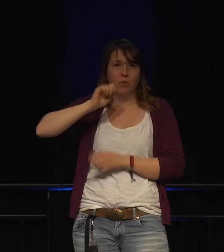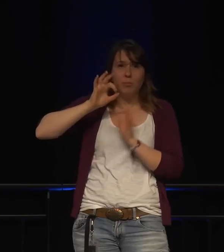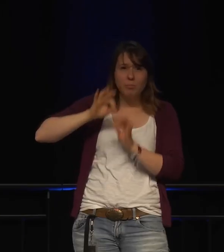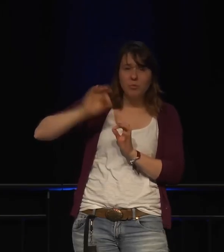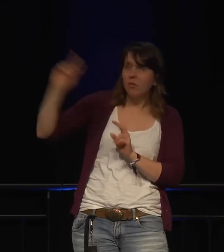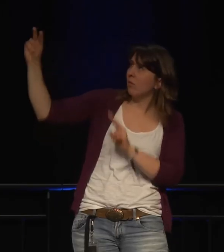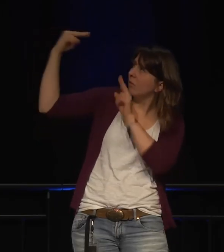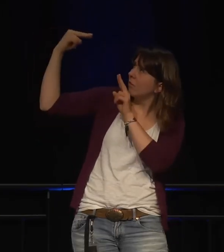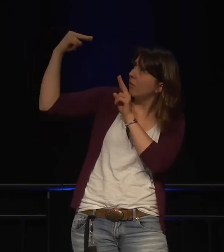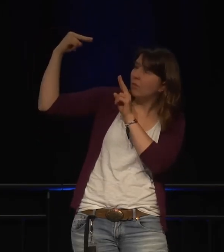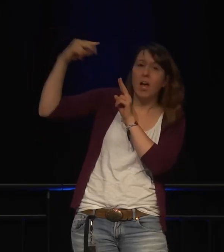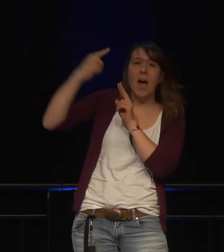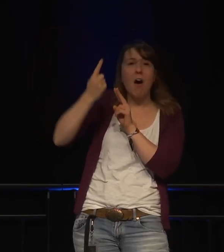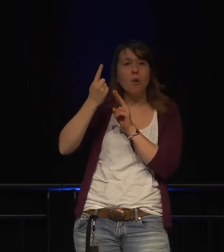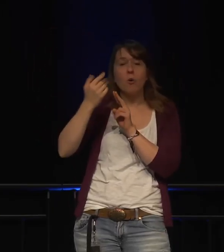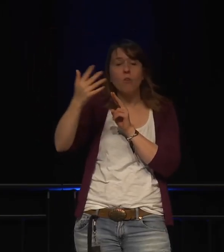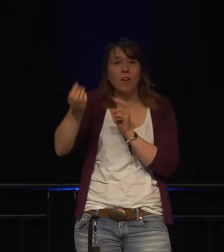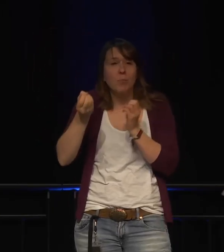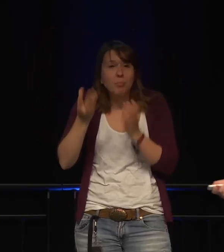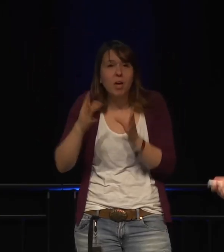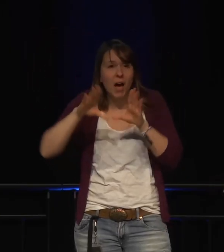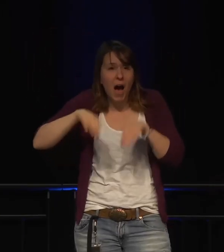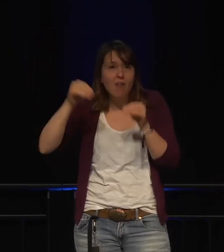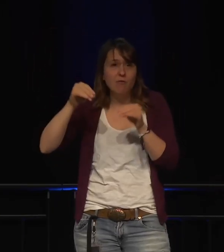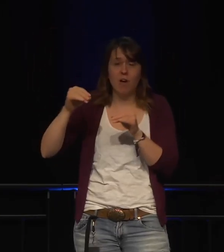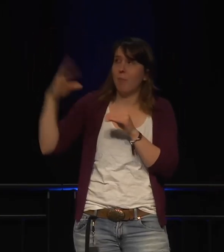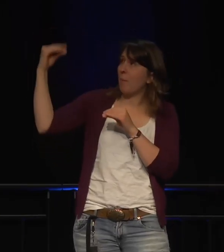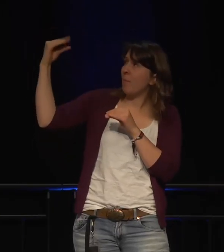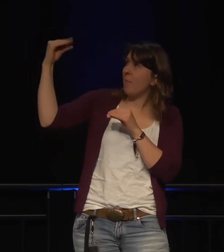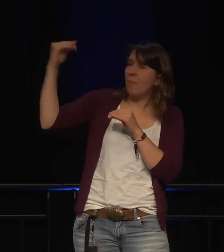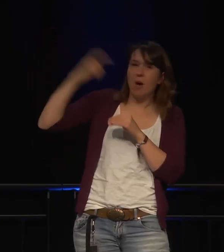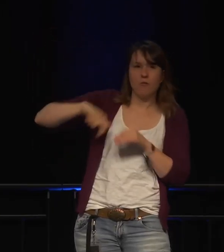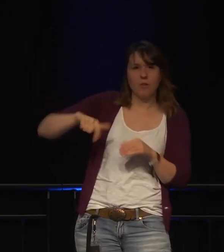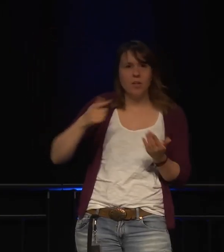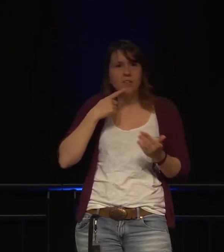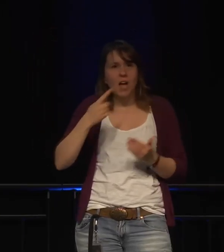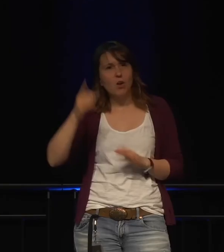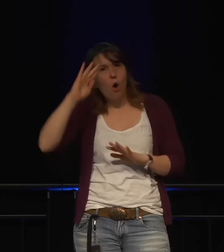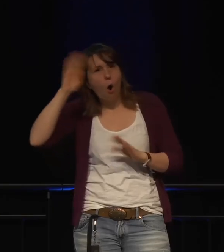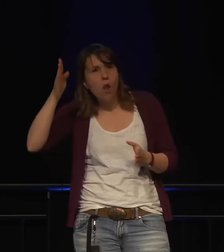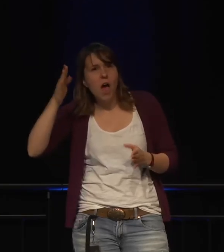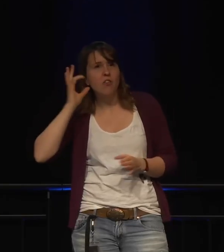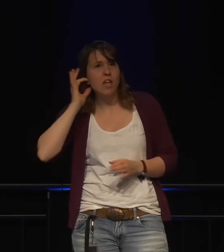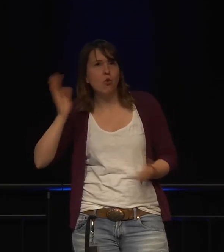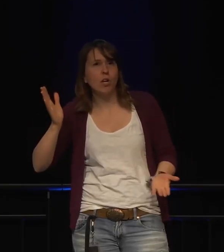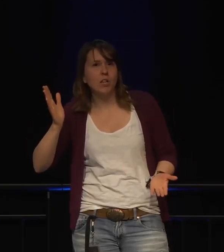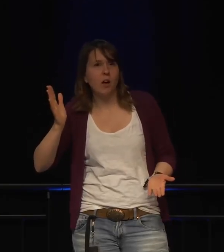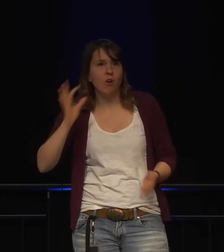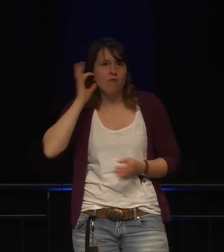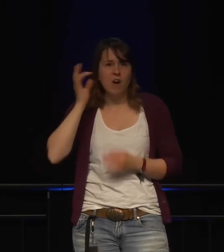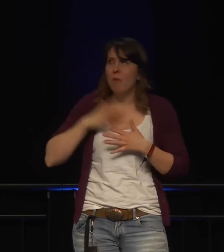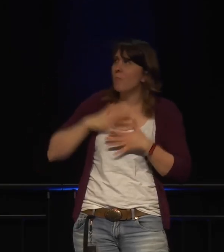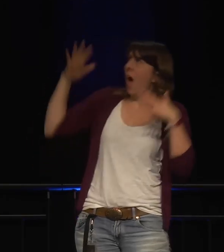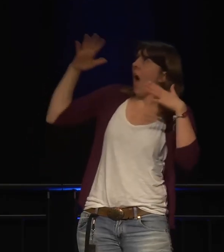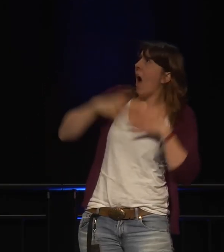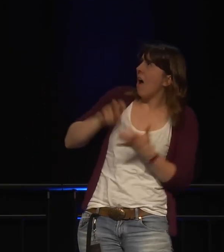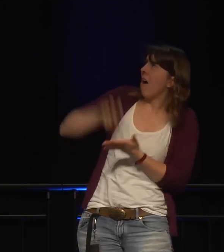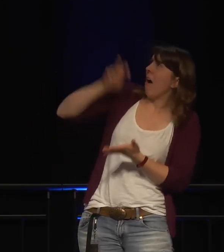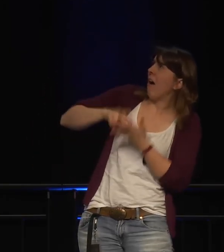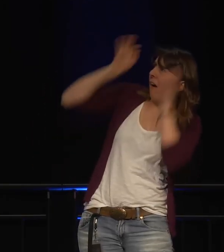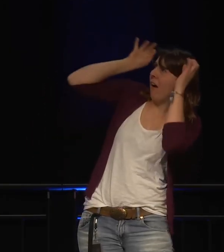her, and it said, Hola, senorita. And this woman was so frightened that she